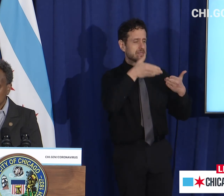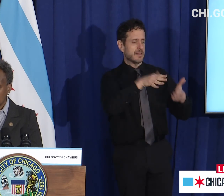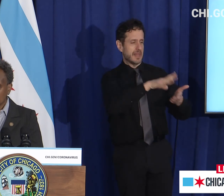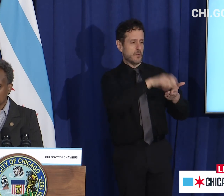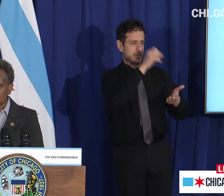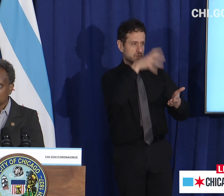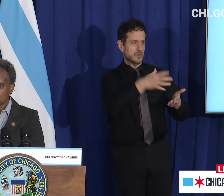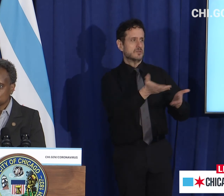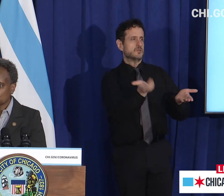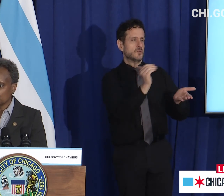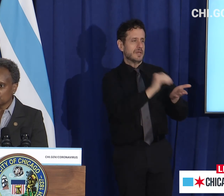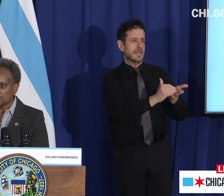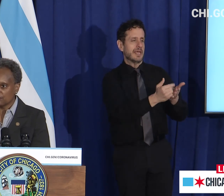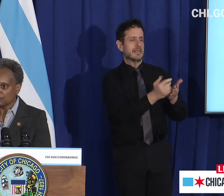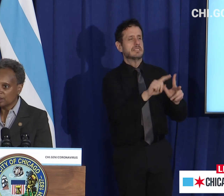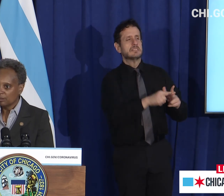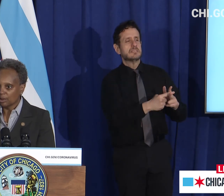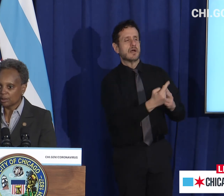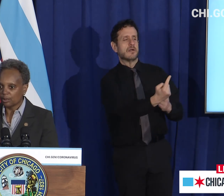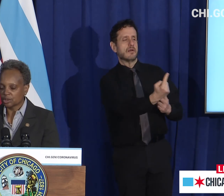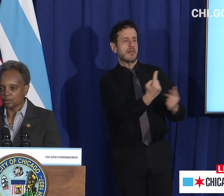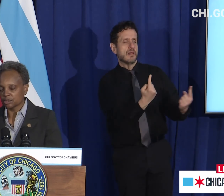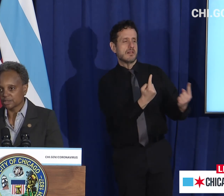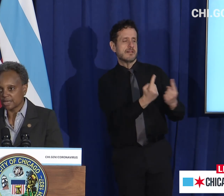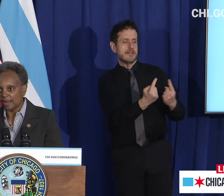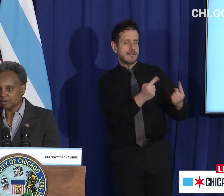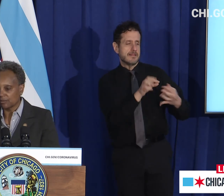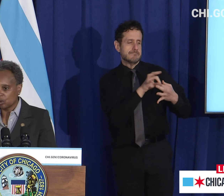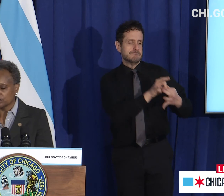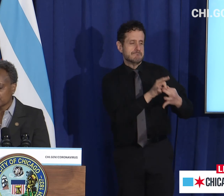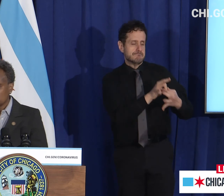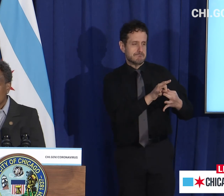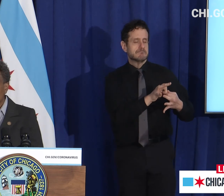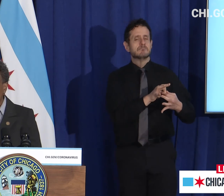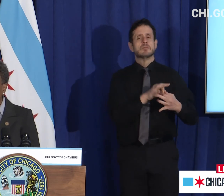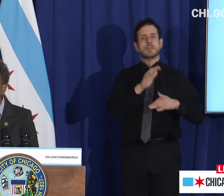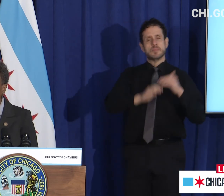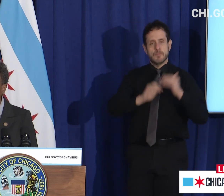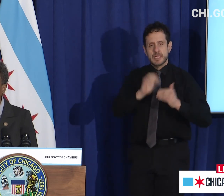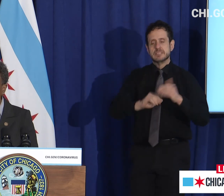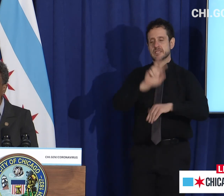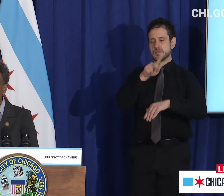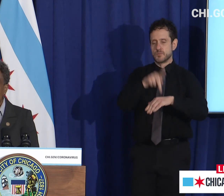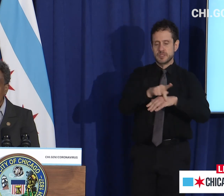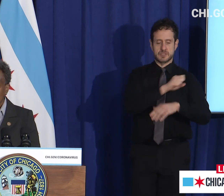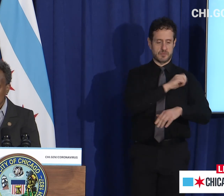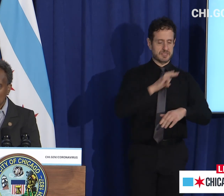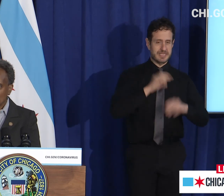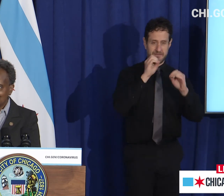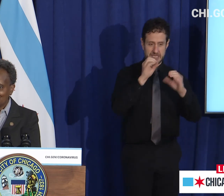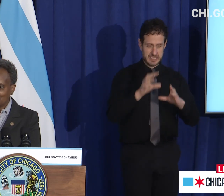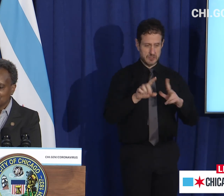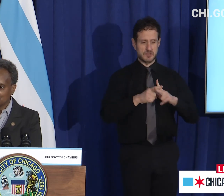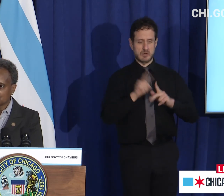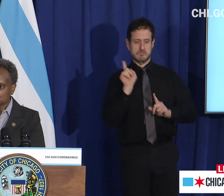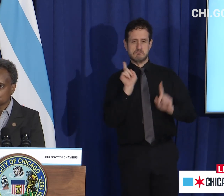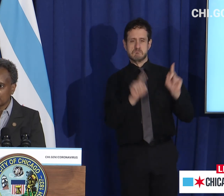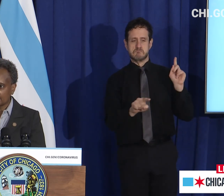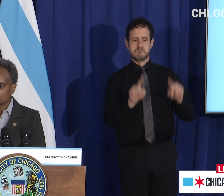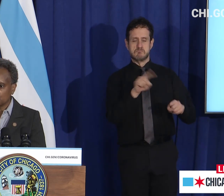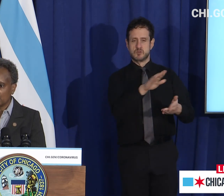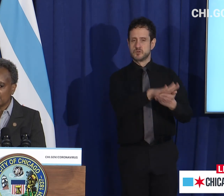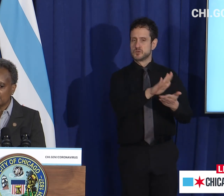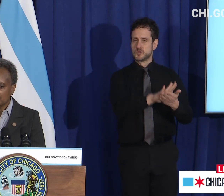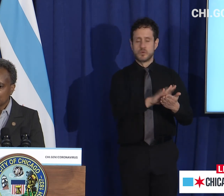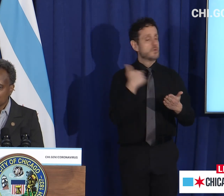with people in the school community, from building principals and staffs, and of course, teachers. So no definitive decision